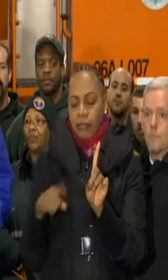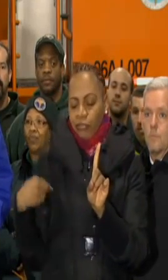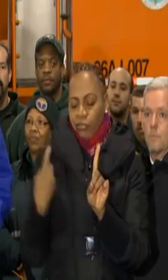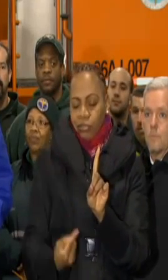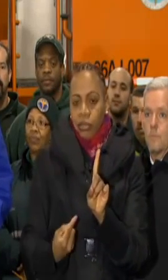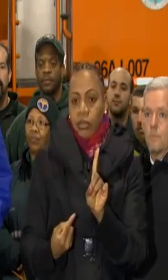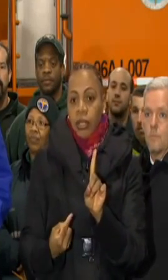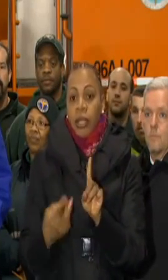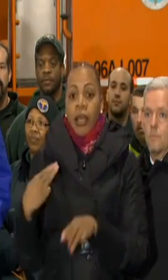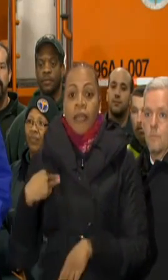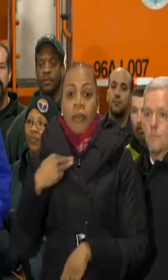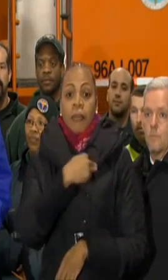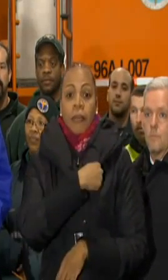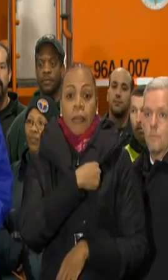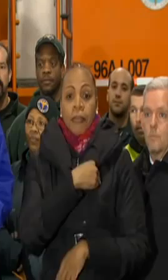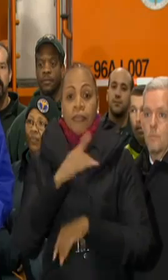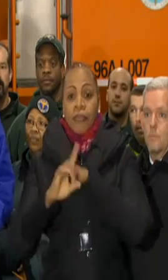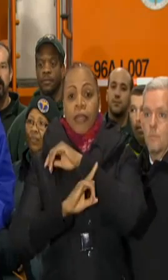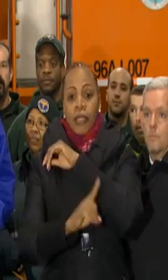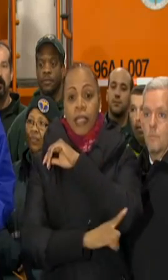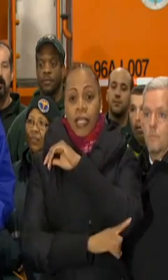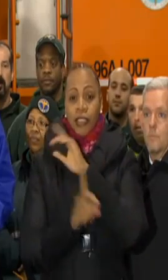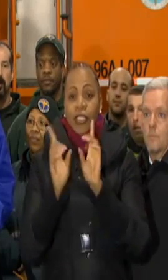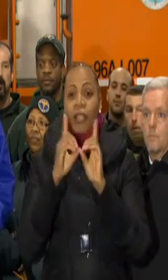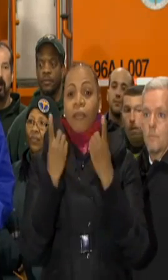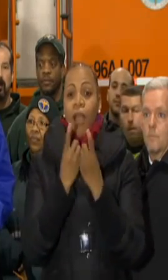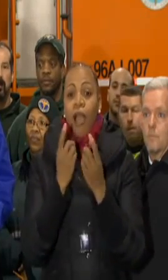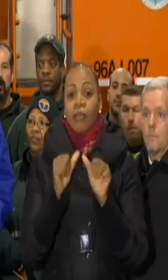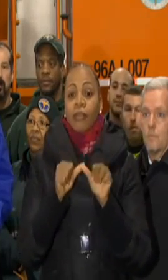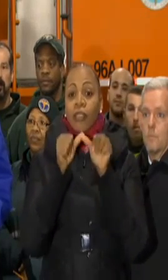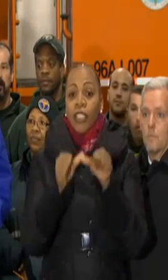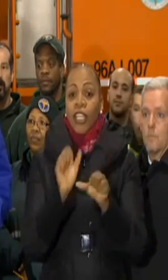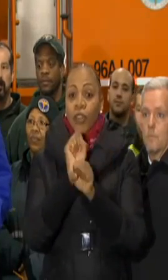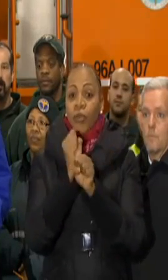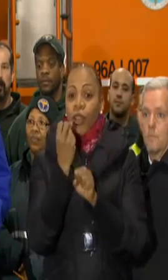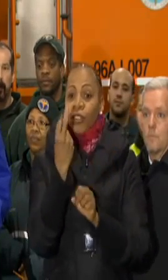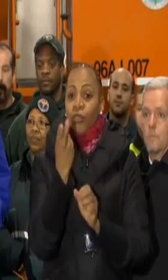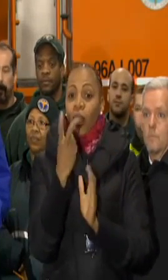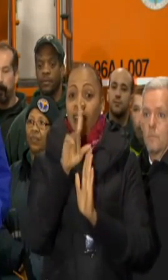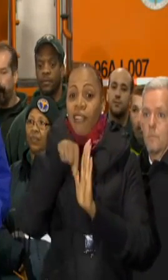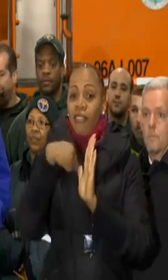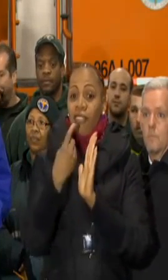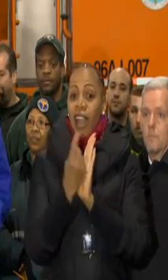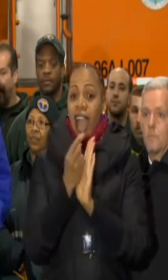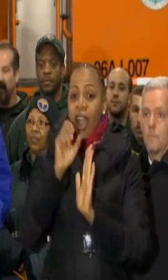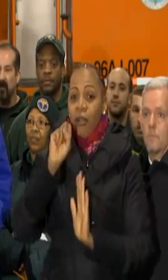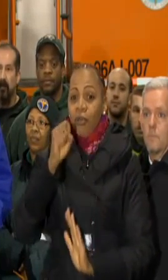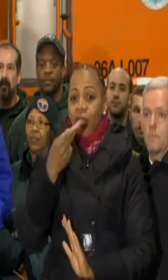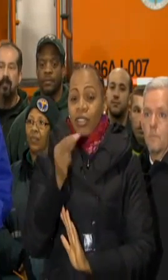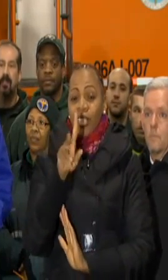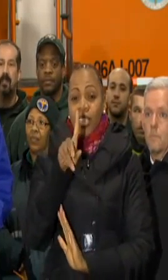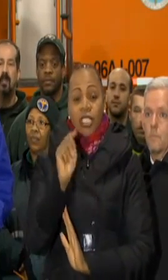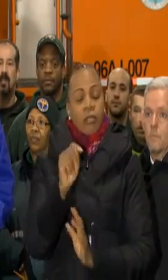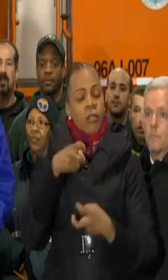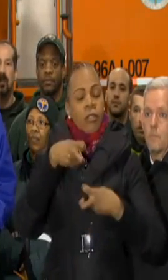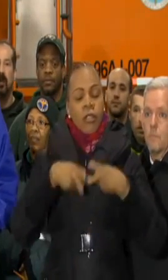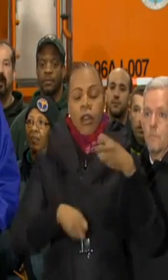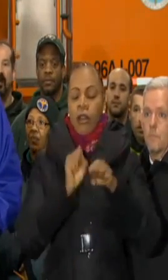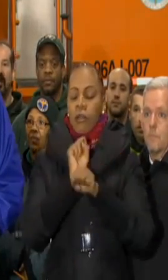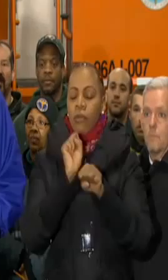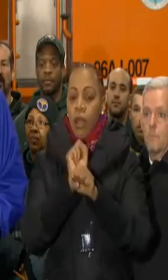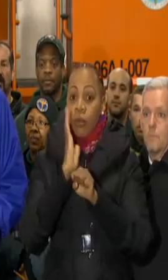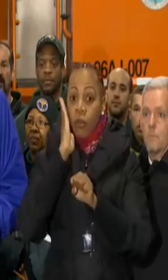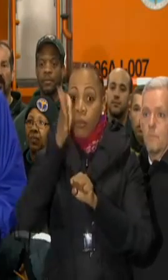Members of the Sanitation Department are now continuing to work 12-hour shifts, and it's tough work, let me assure you. And they will continue